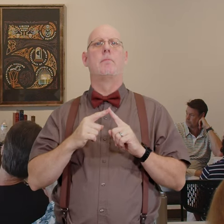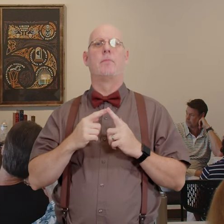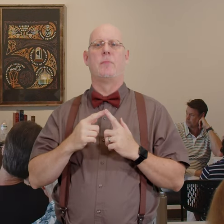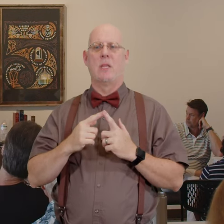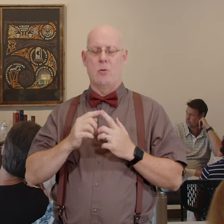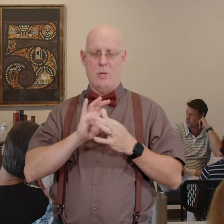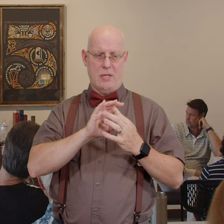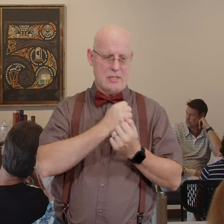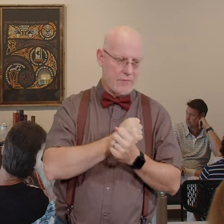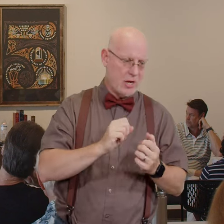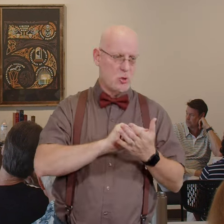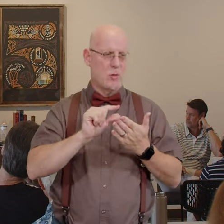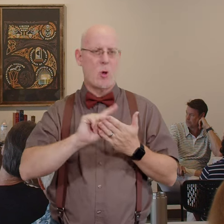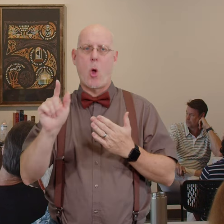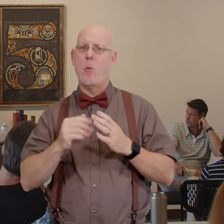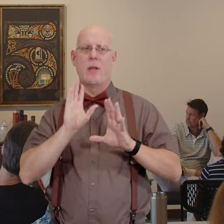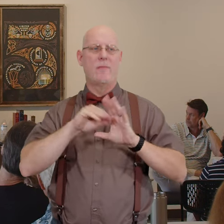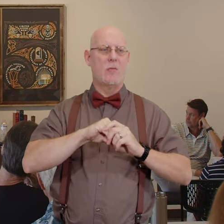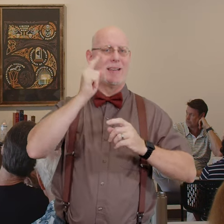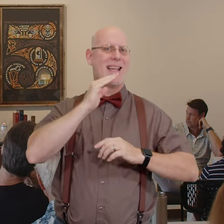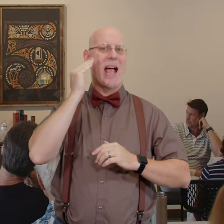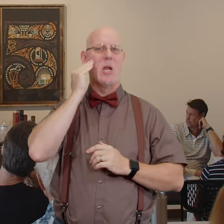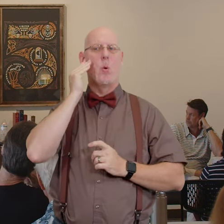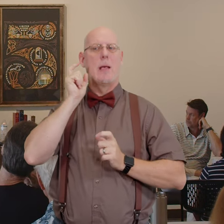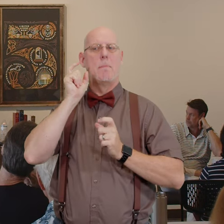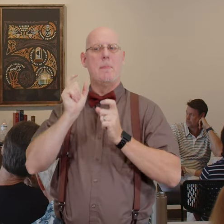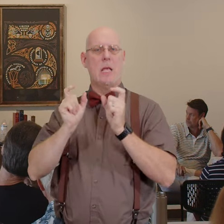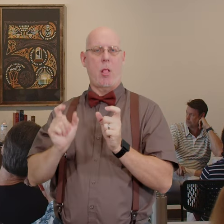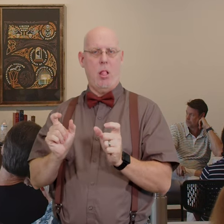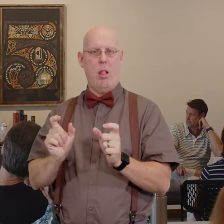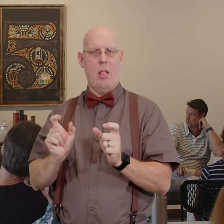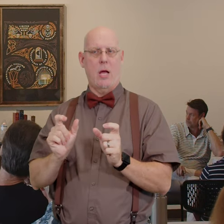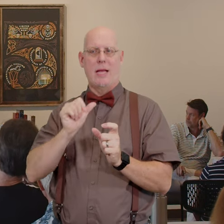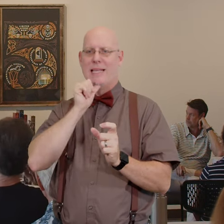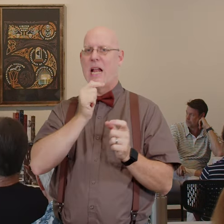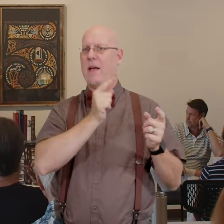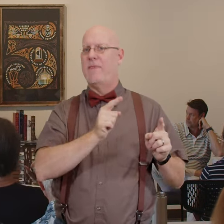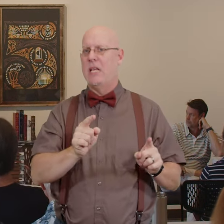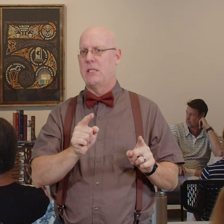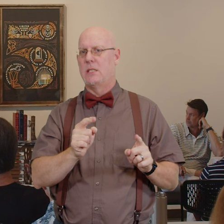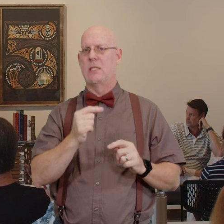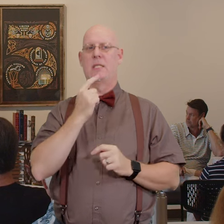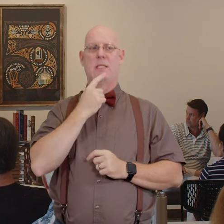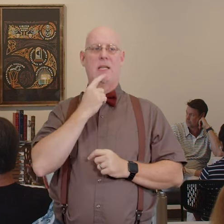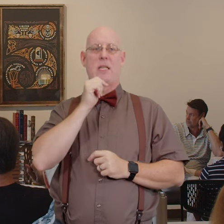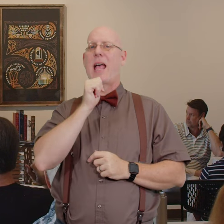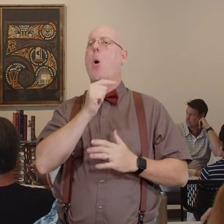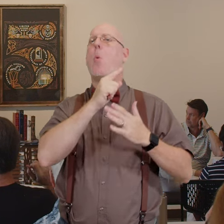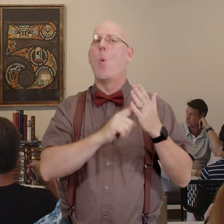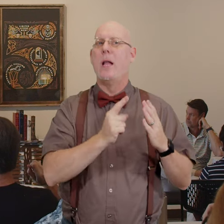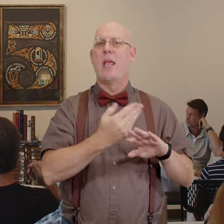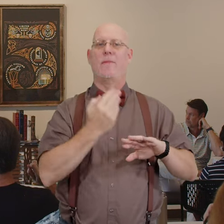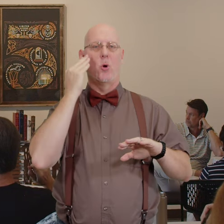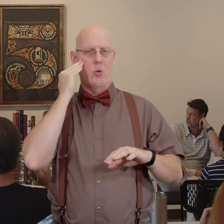is mentioned in relation to salvation in Scripture, it always has to do with God knowing people, not events. It says not